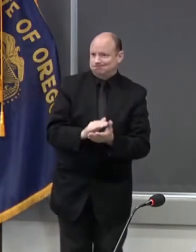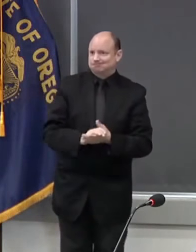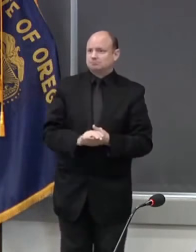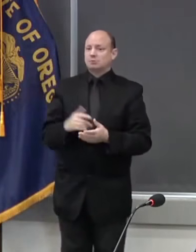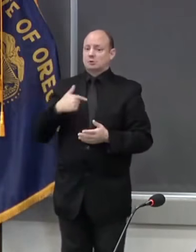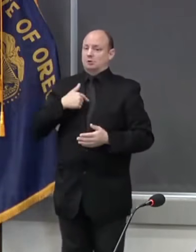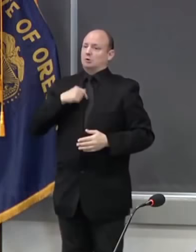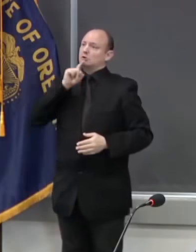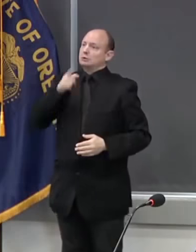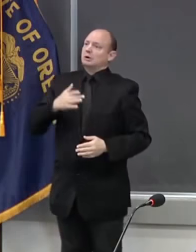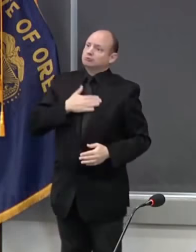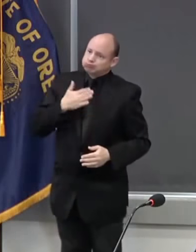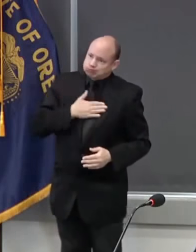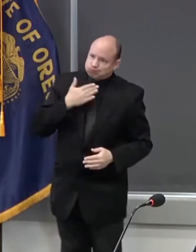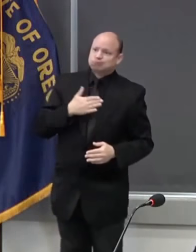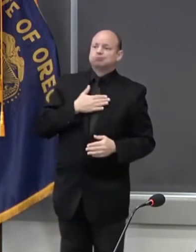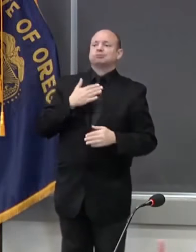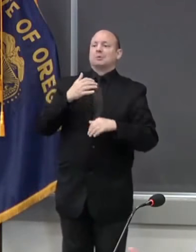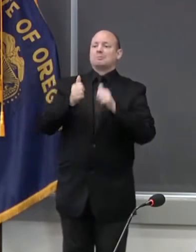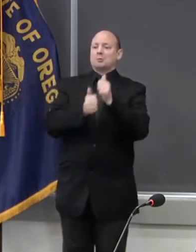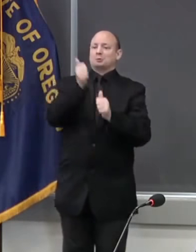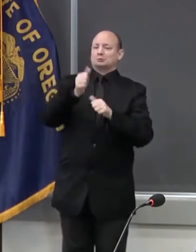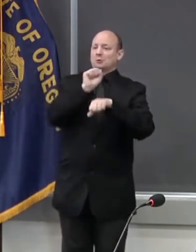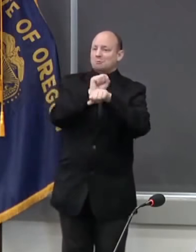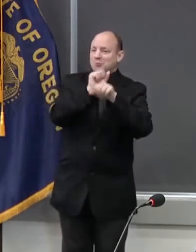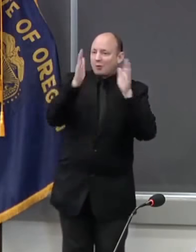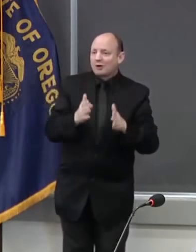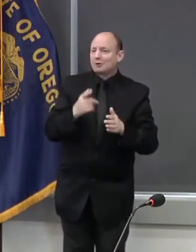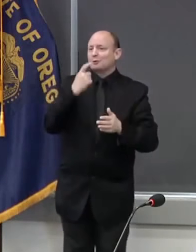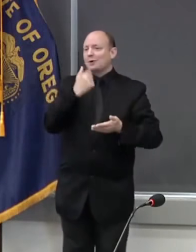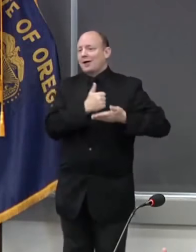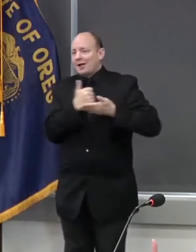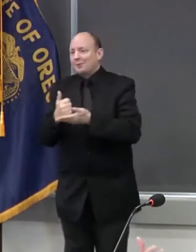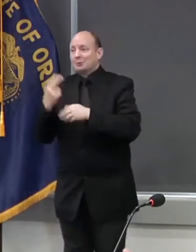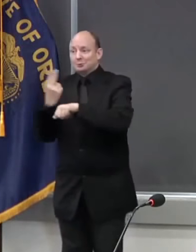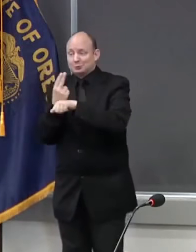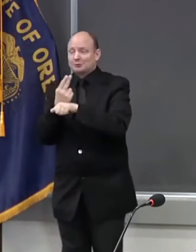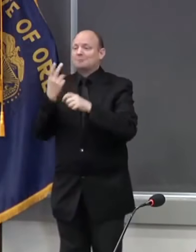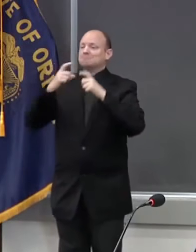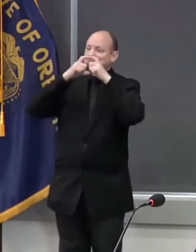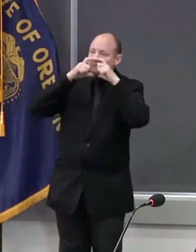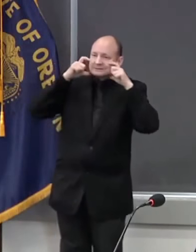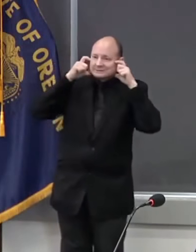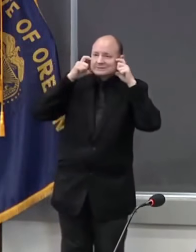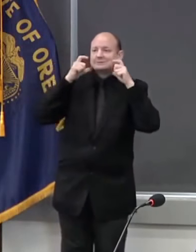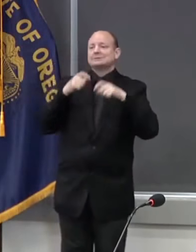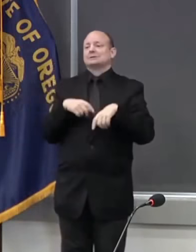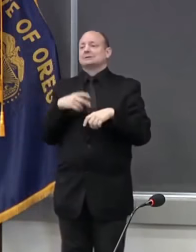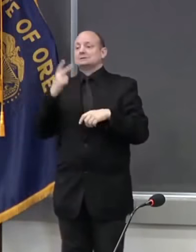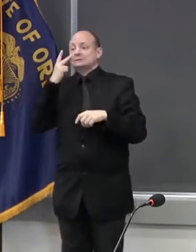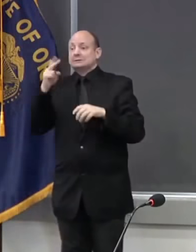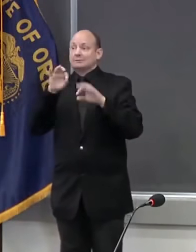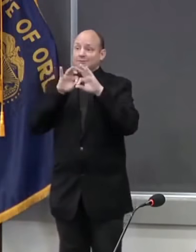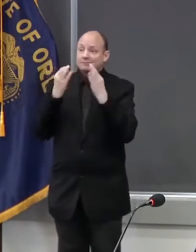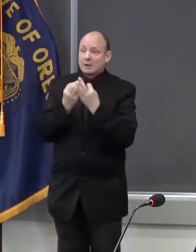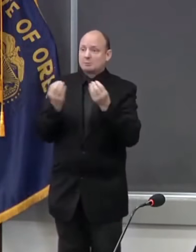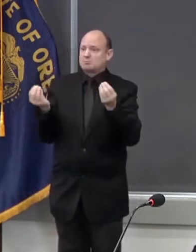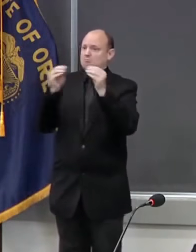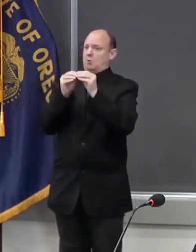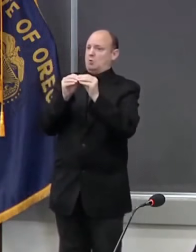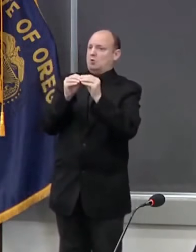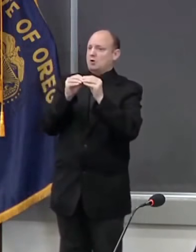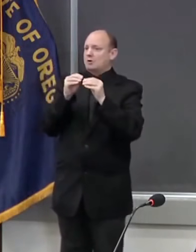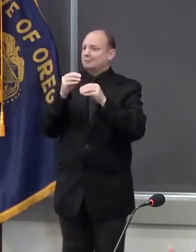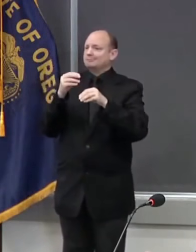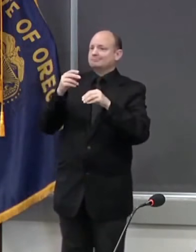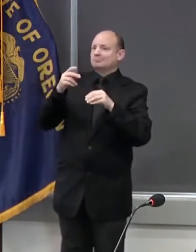that the majority of Oregonians who are wearing their face coverings, seeing family more remotely, less family